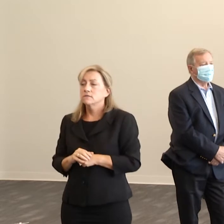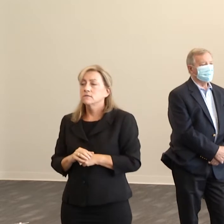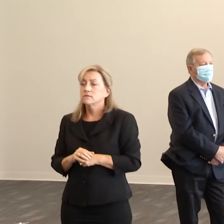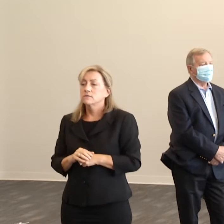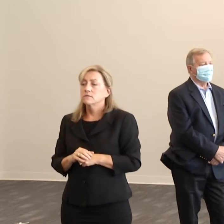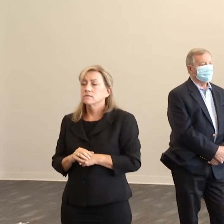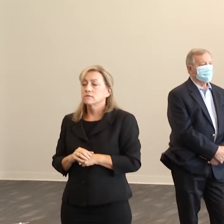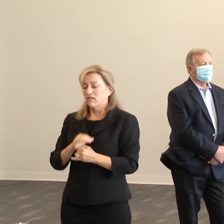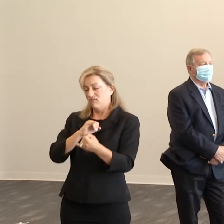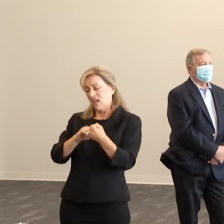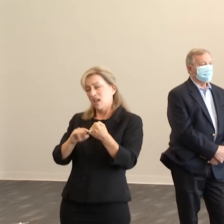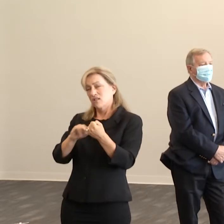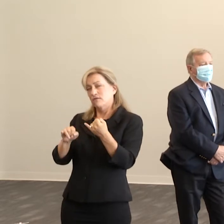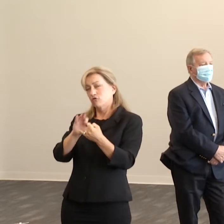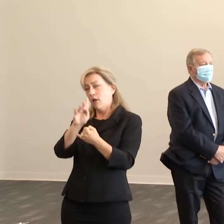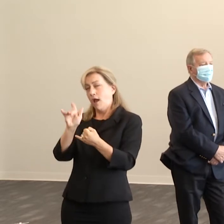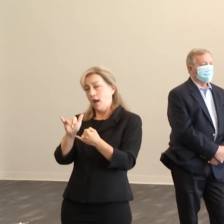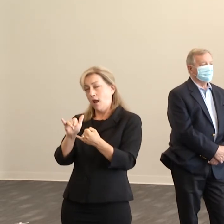July.